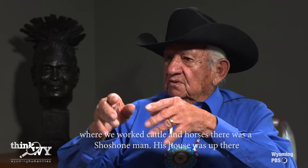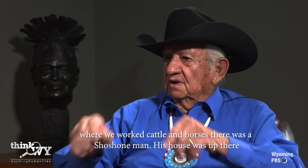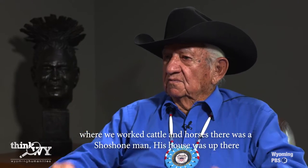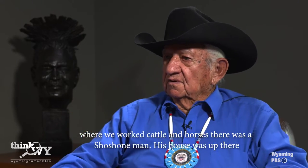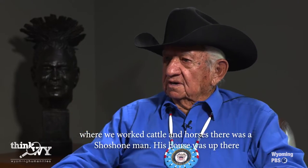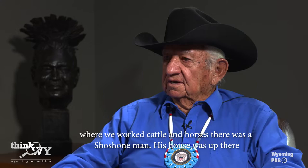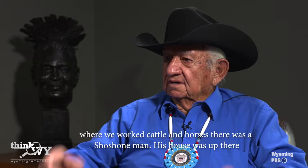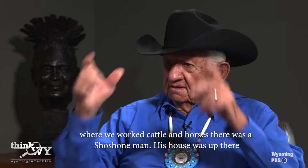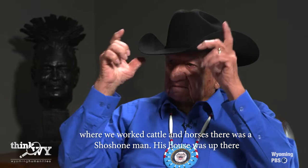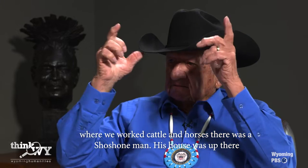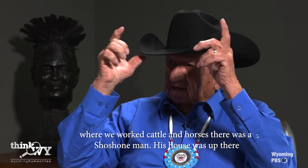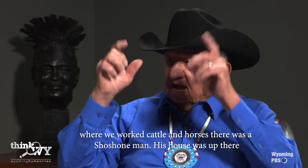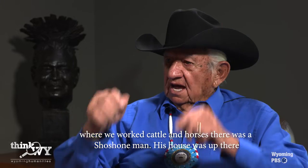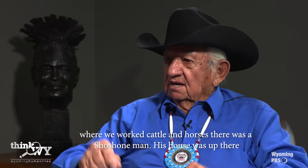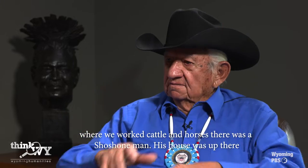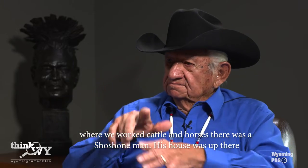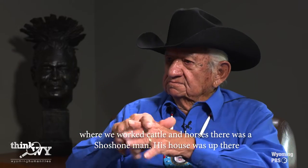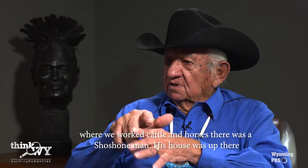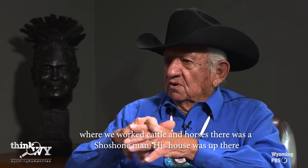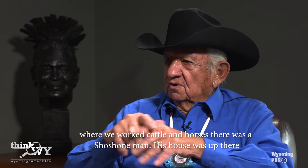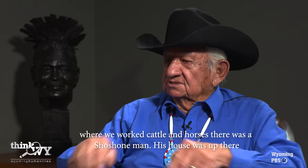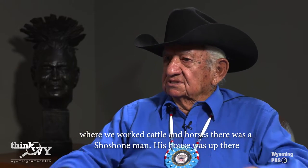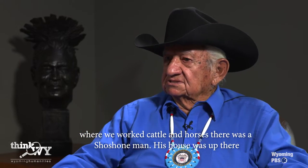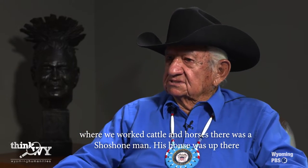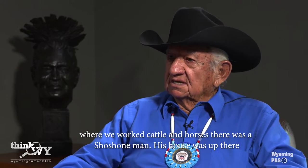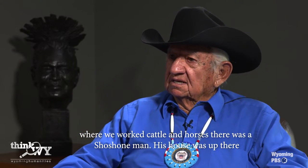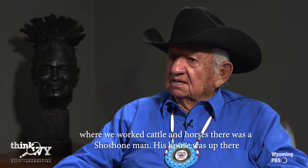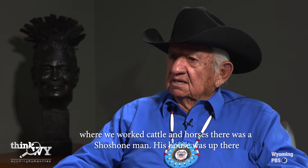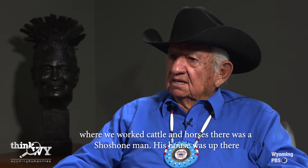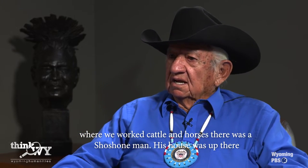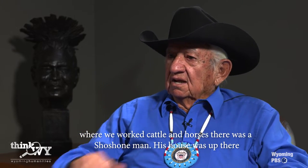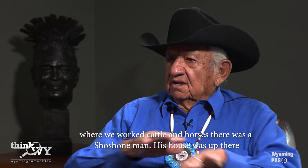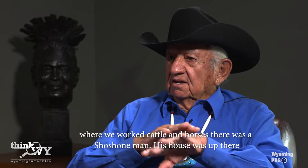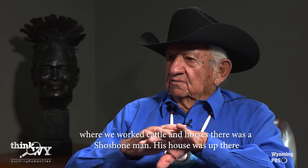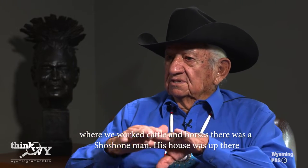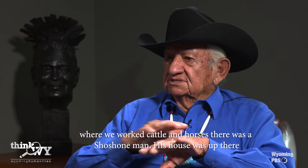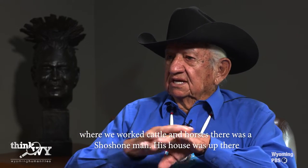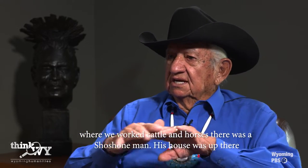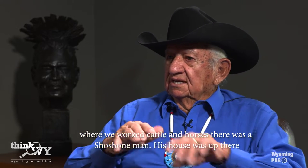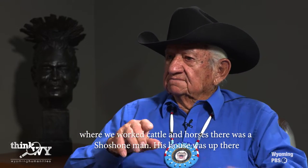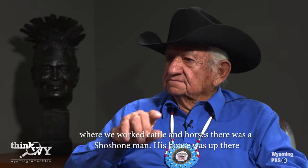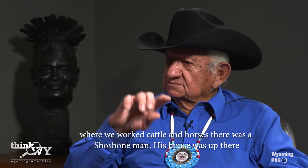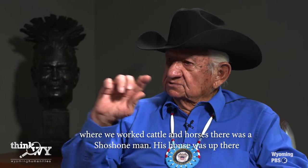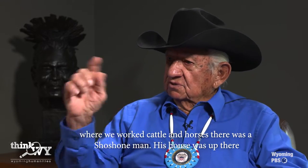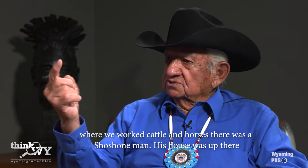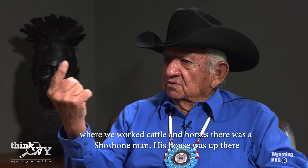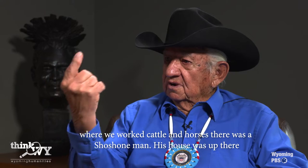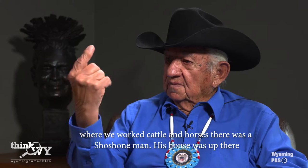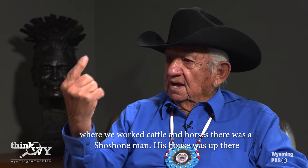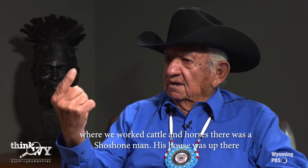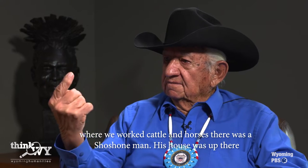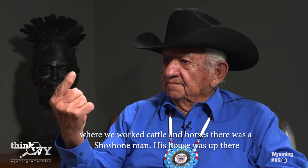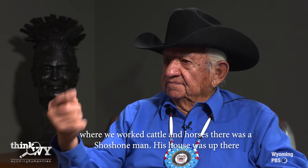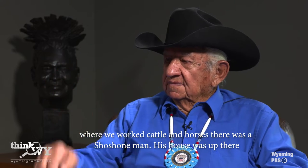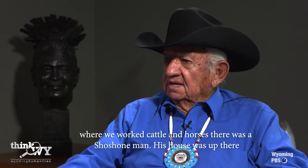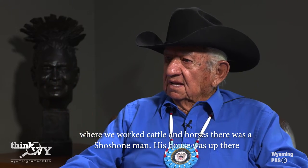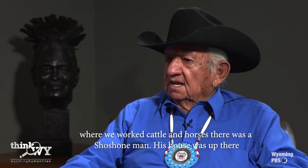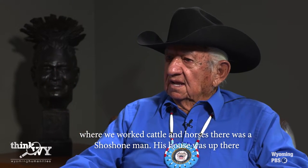we worked cattle and horses, there was a Shoshone man